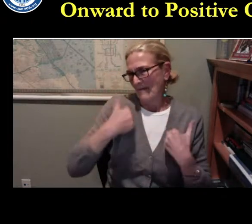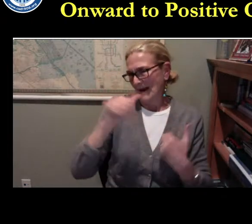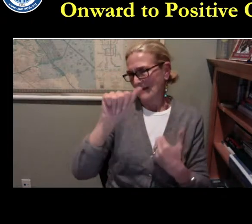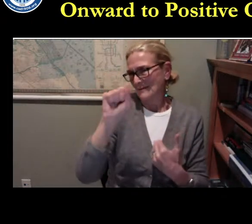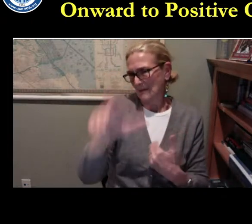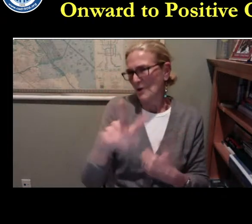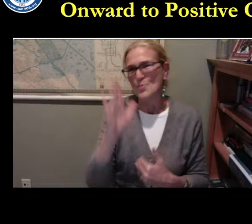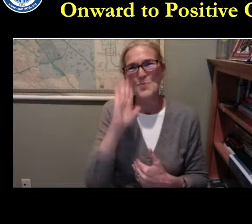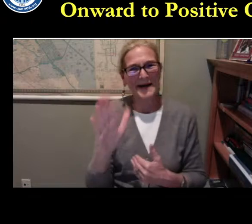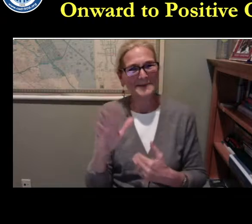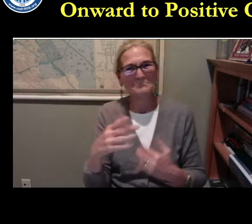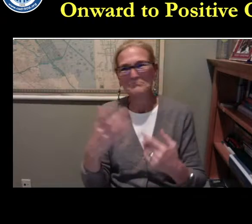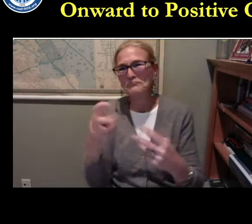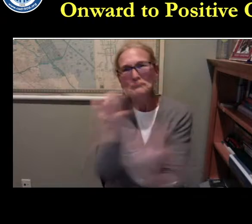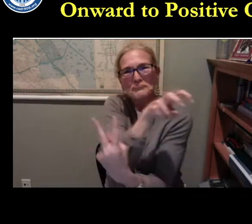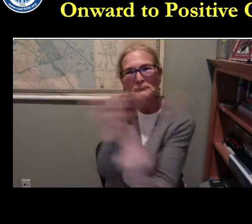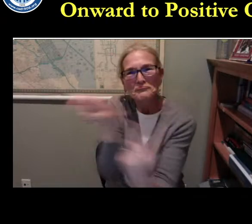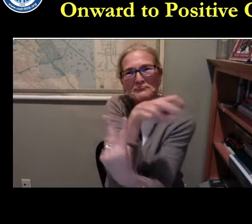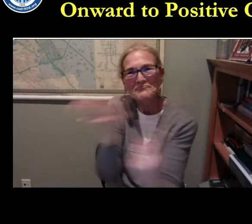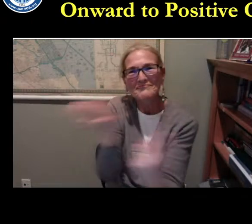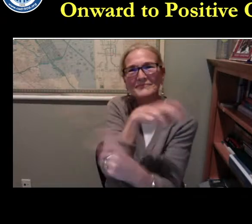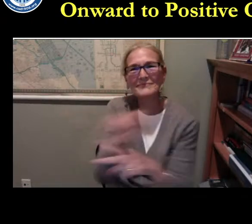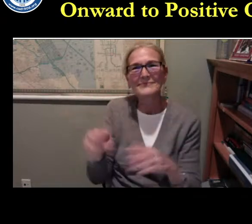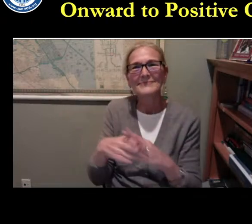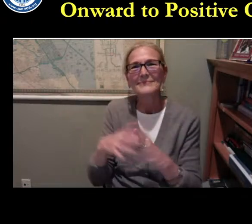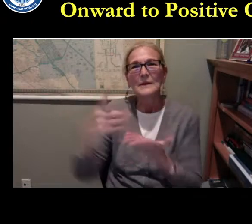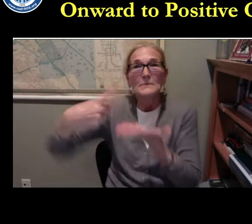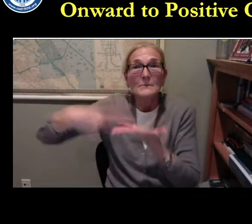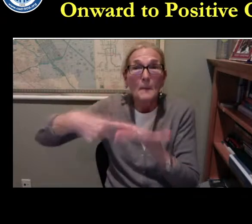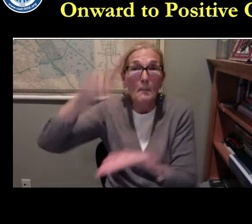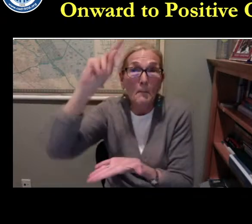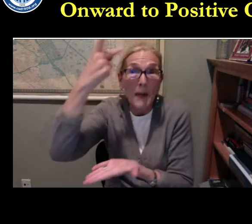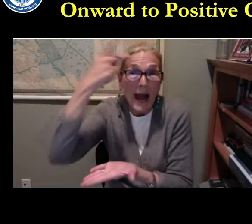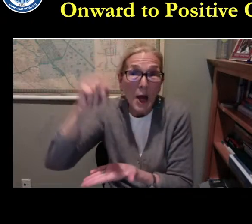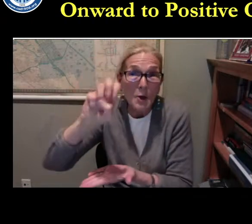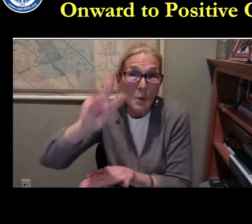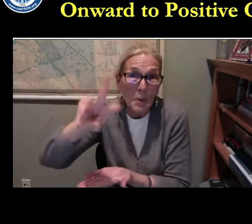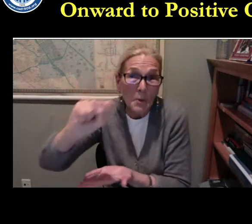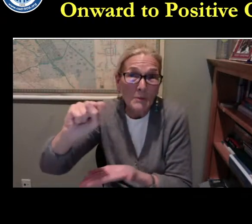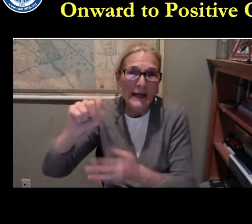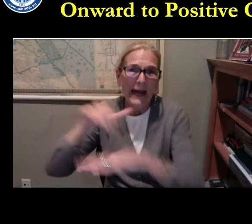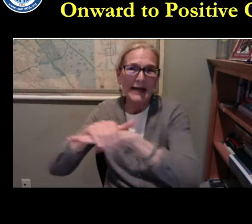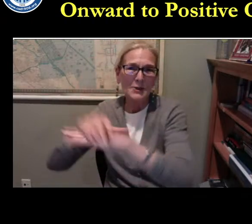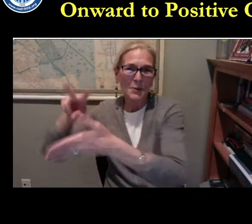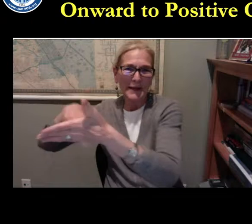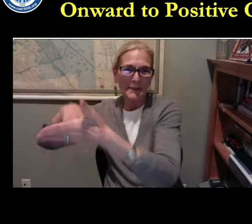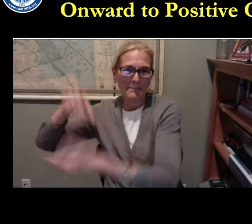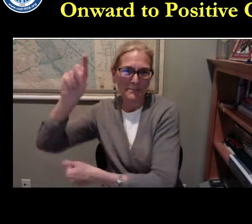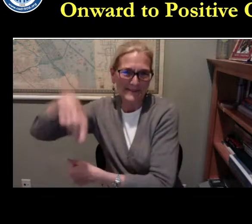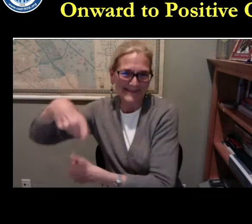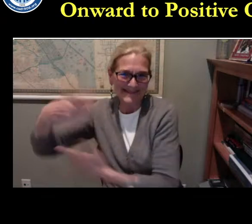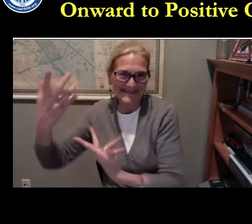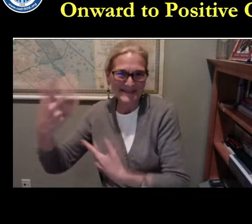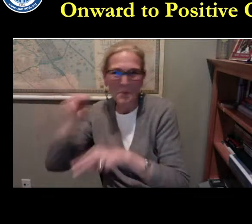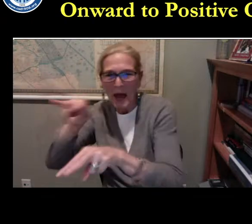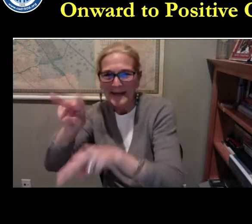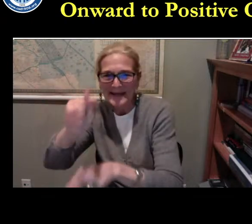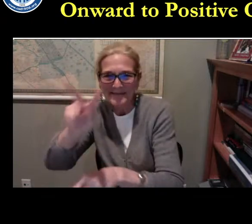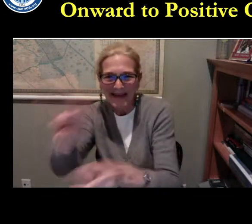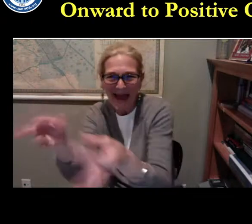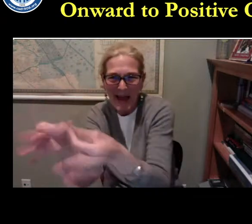And I think that's happening too in families who use ASL and English. that they're really going to utilize